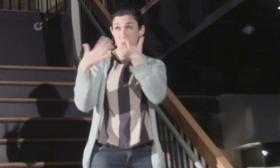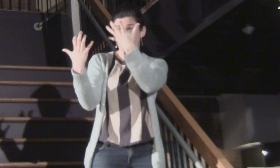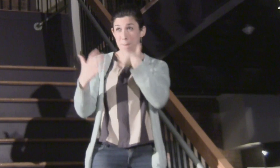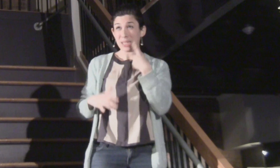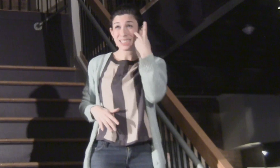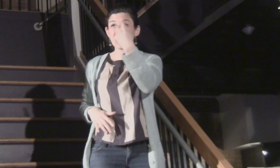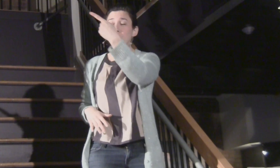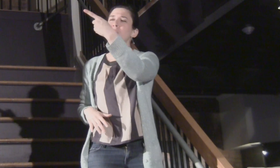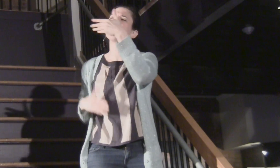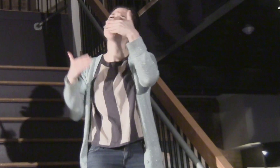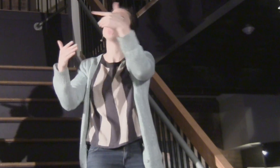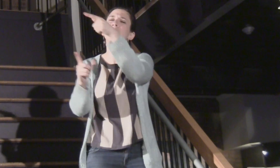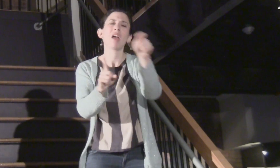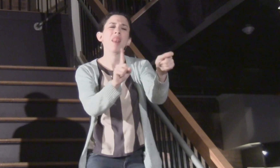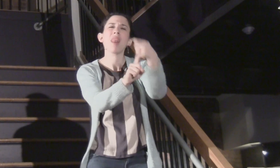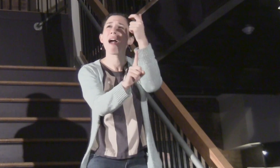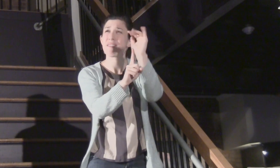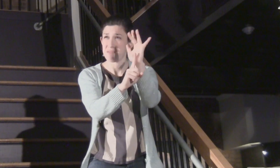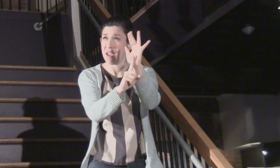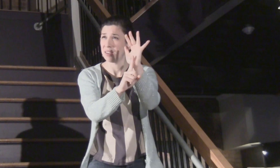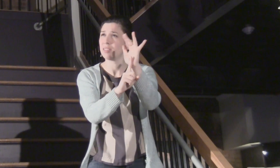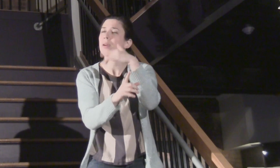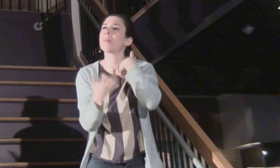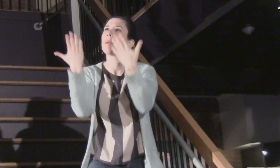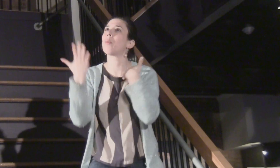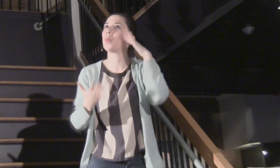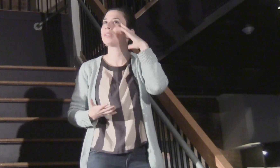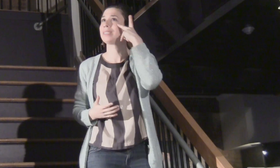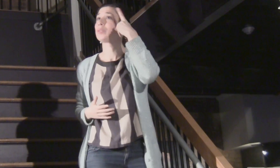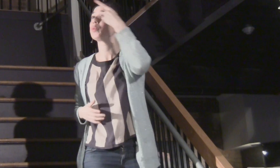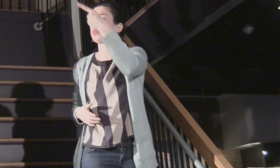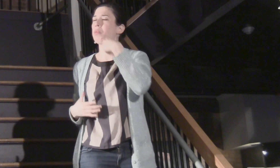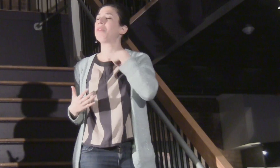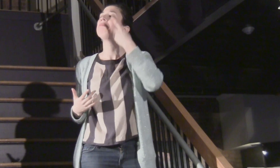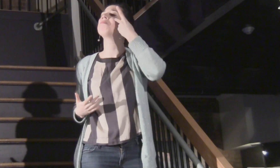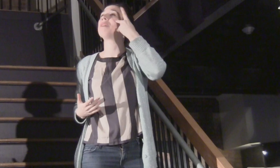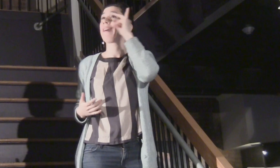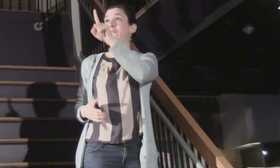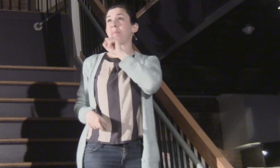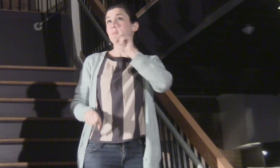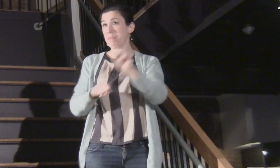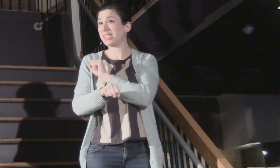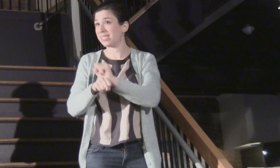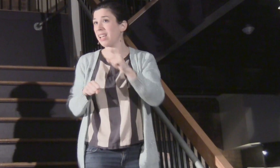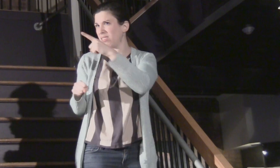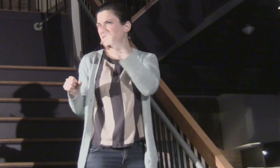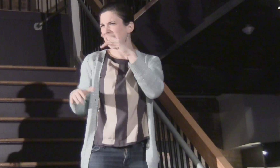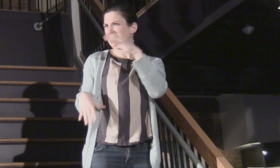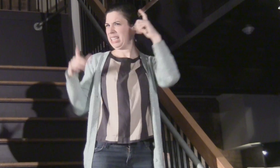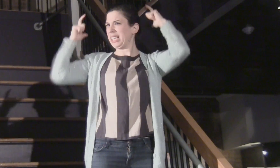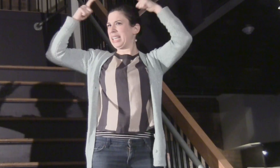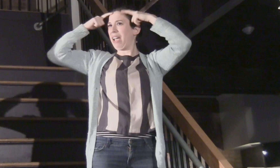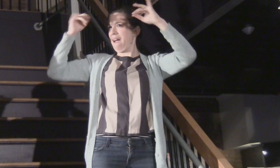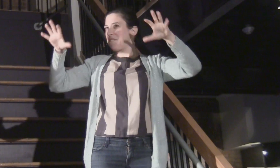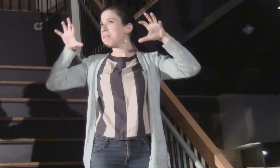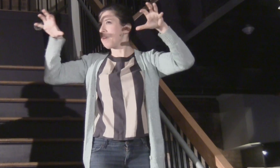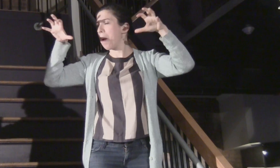clear, come on in. So we're gonna like, come on, we'll see you. If you're really here, it's too dark in